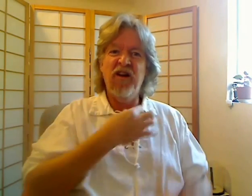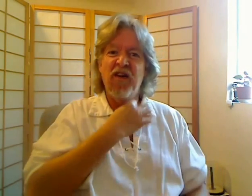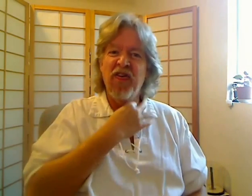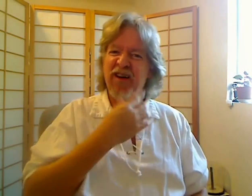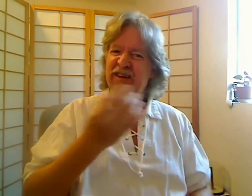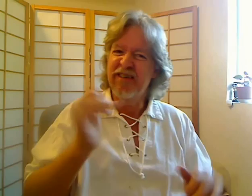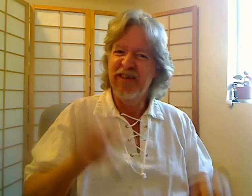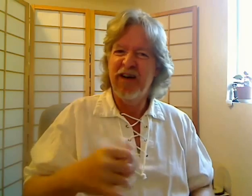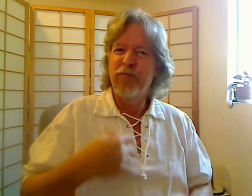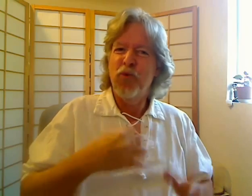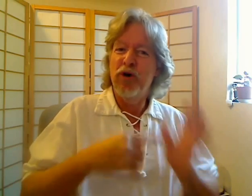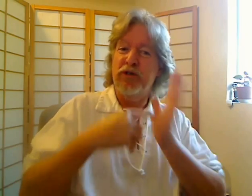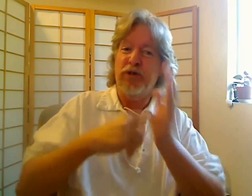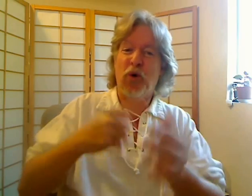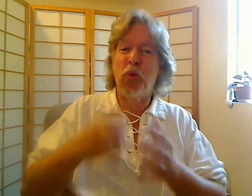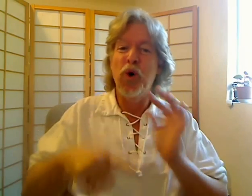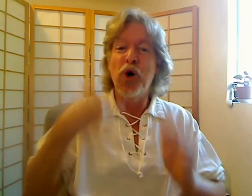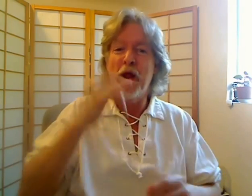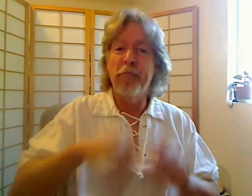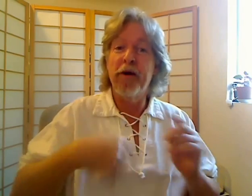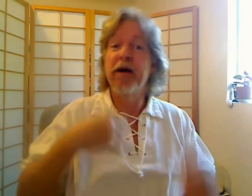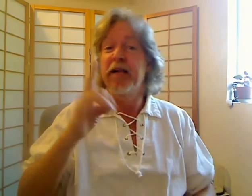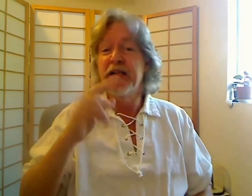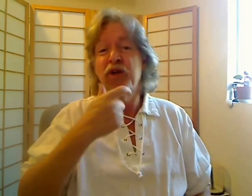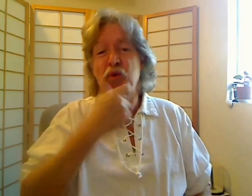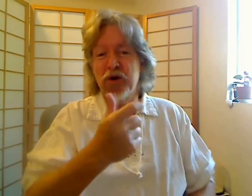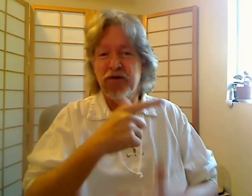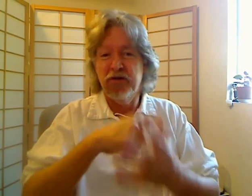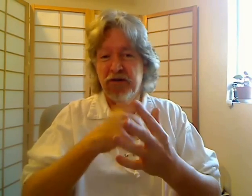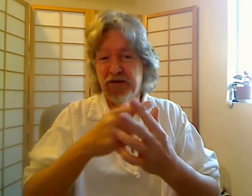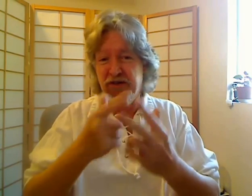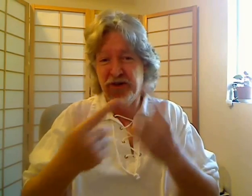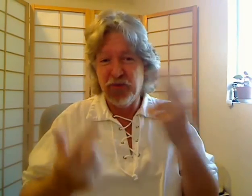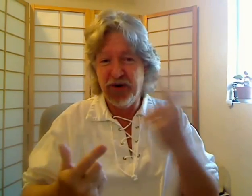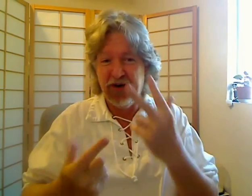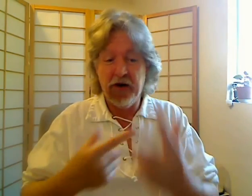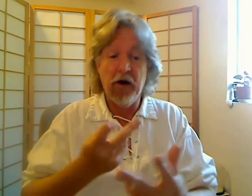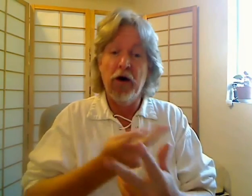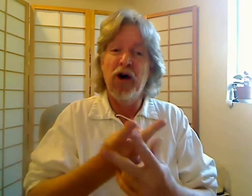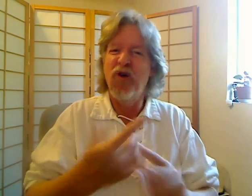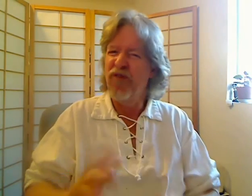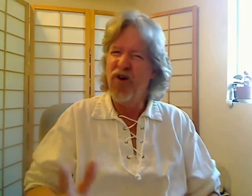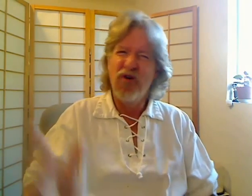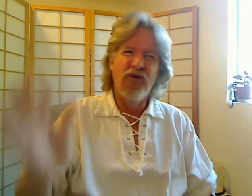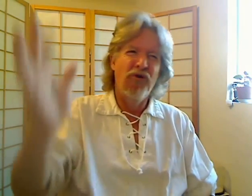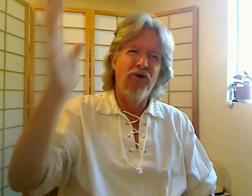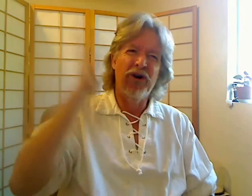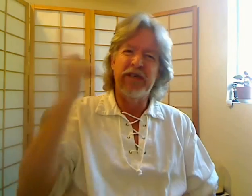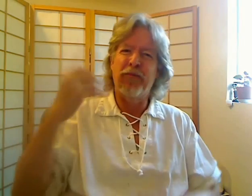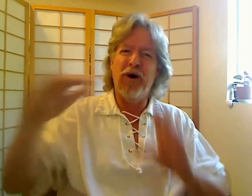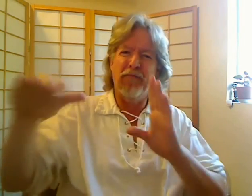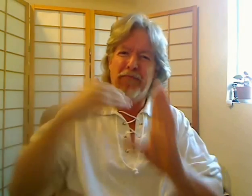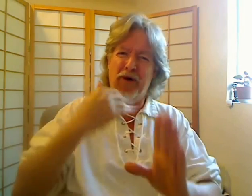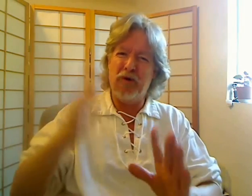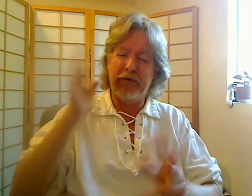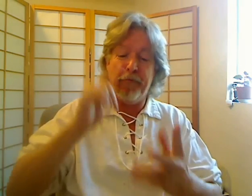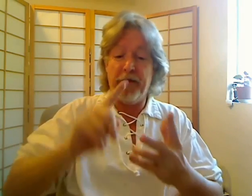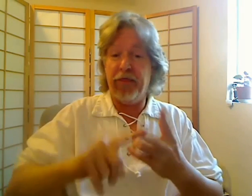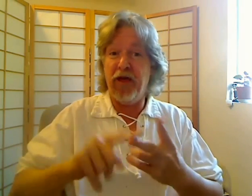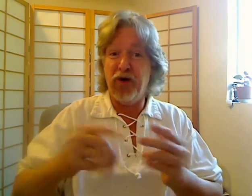these bitches wanna swallow me now. All these niggas that I don't even know wanna holler at me now. Cause they wanna be down, but fuck them, man. Me, I'ma turn it up and ask my hustlers. Be careful when they murdering the